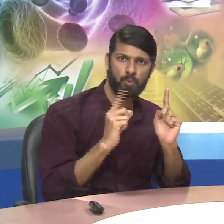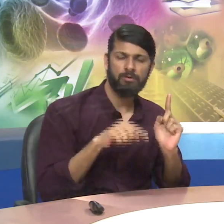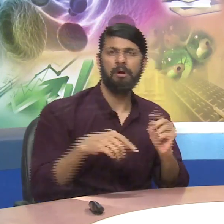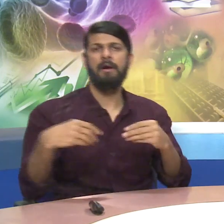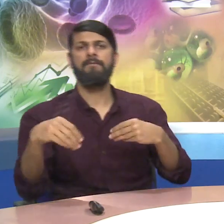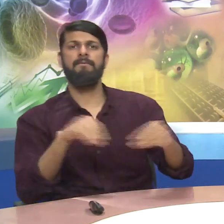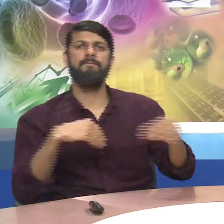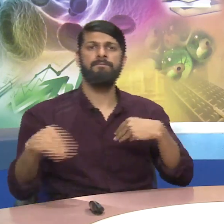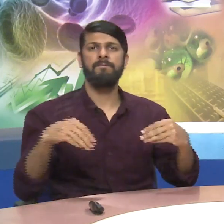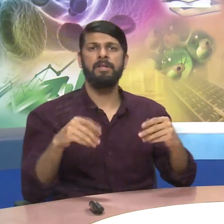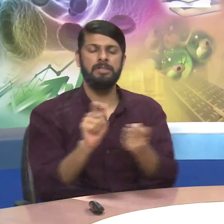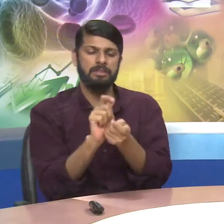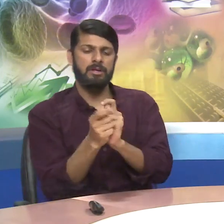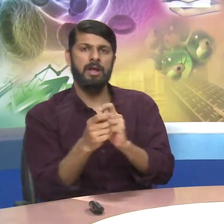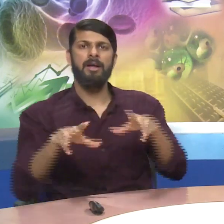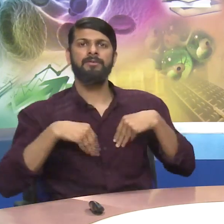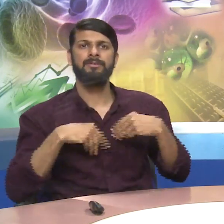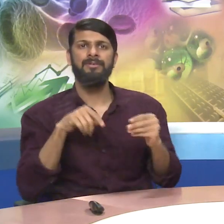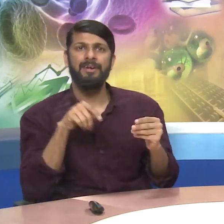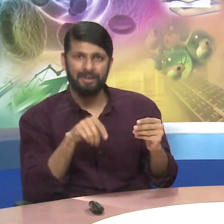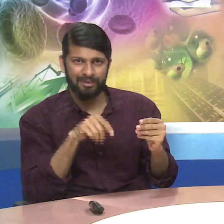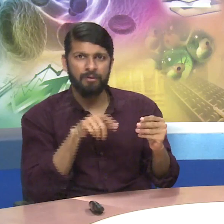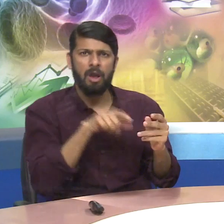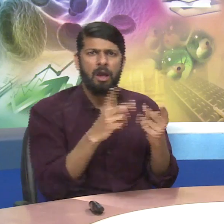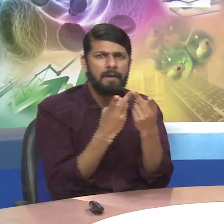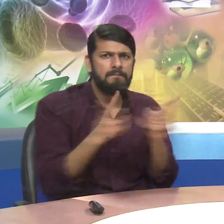a rigid and a flexible constitution.